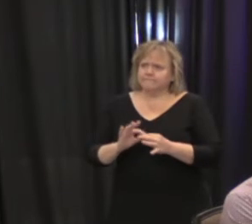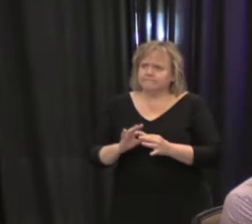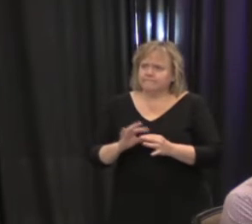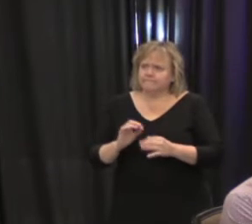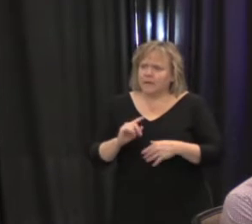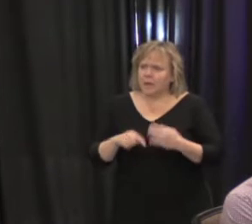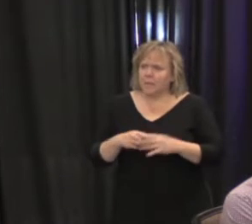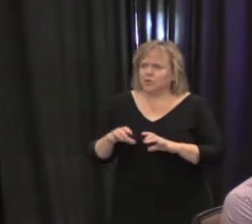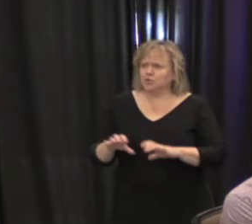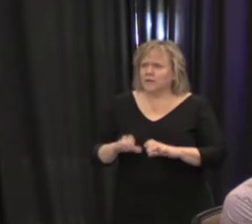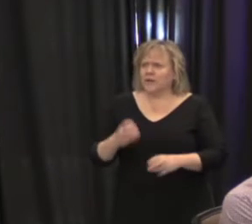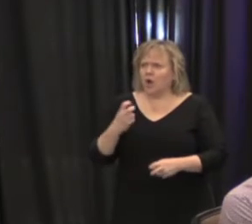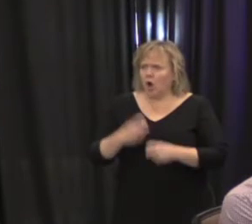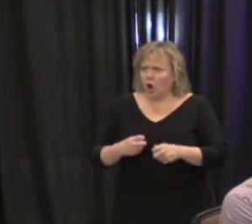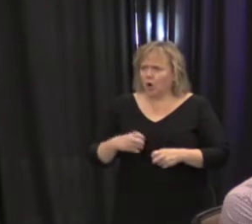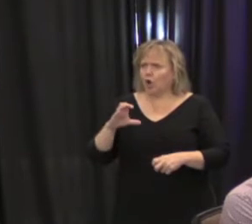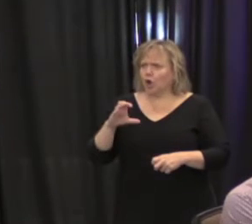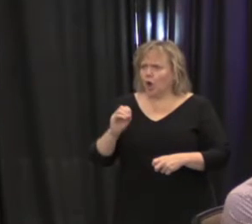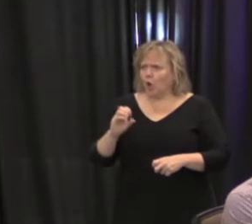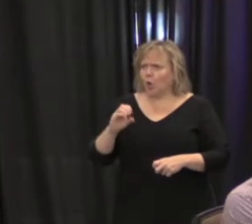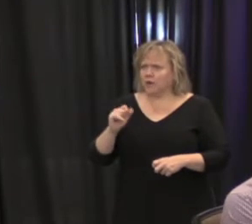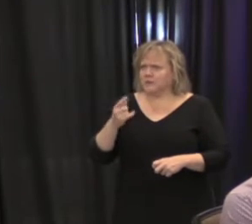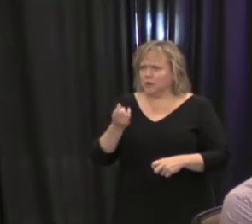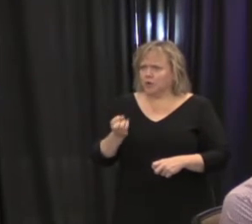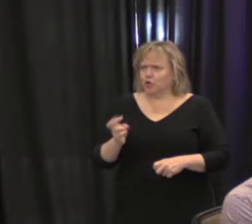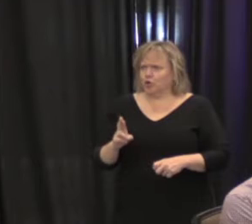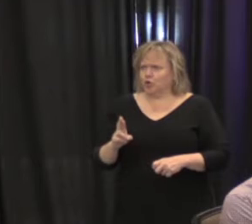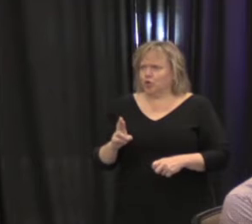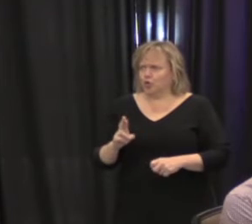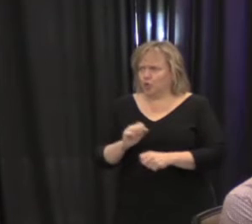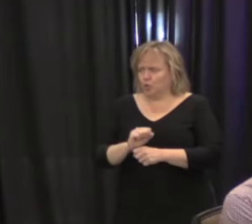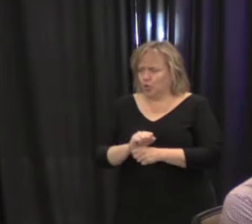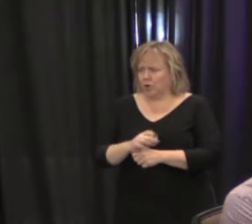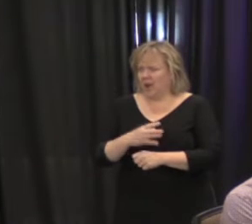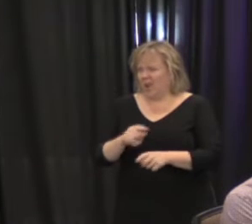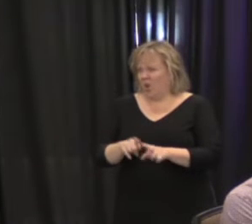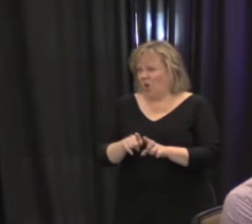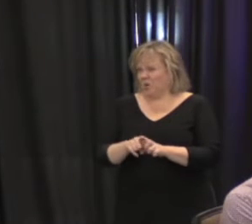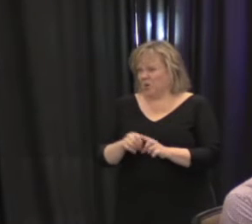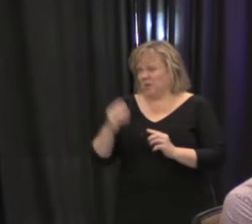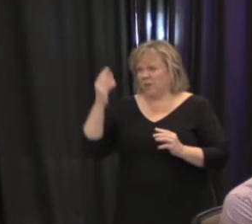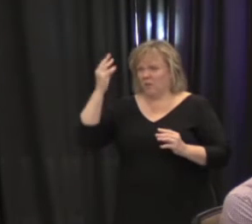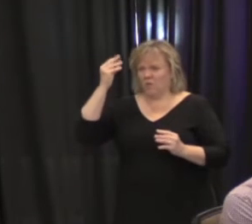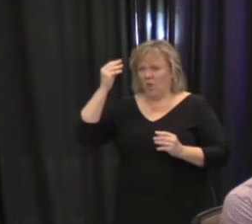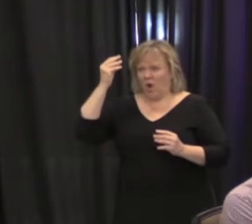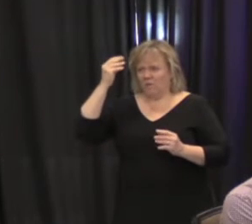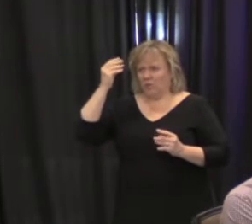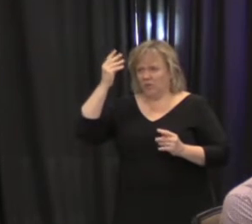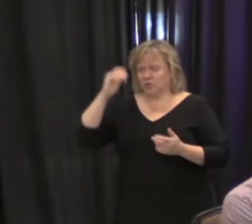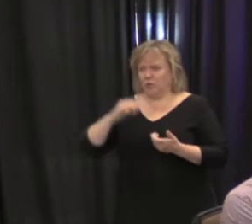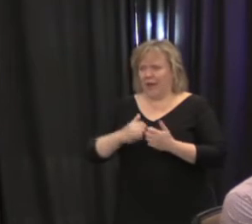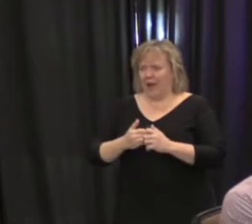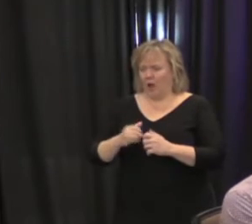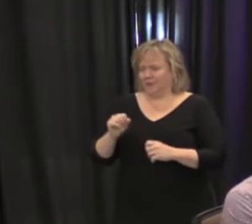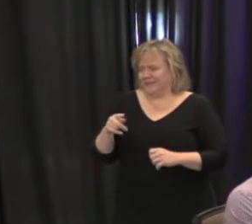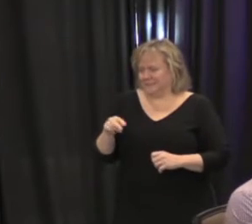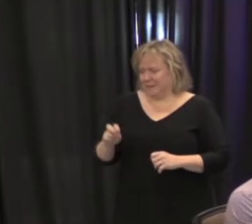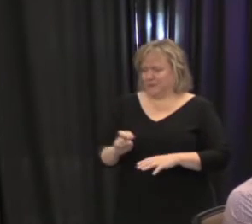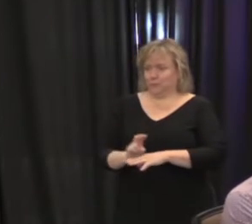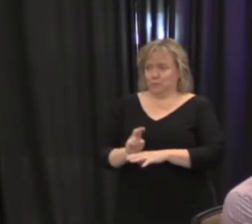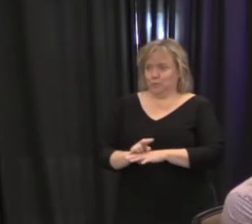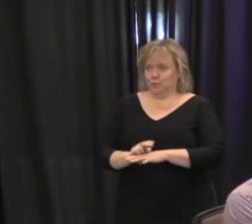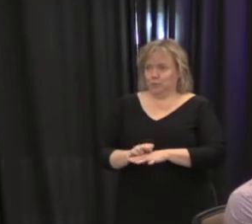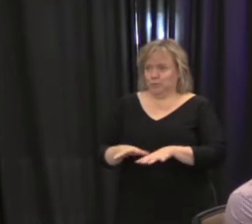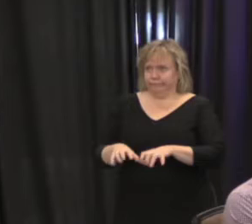do that really hard co-conspirator work, and also being really thoughtful to the way that space is taken up